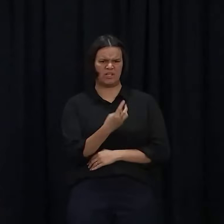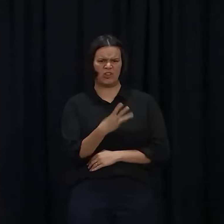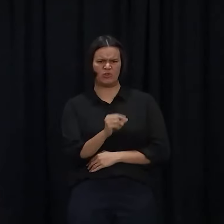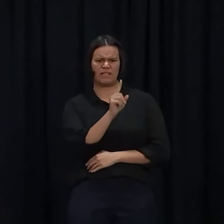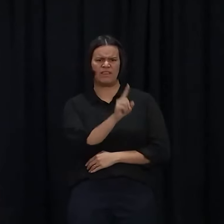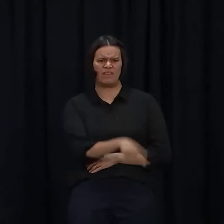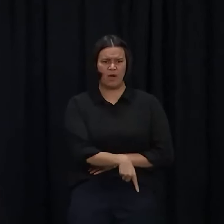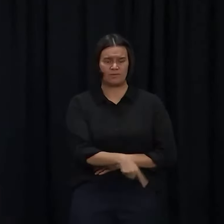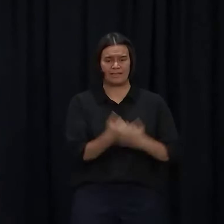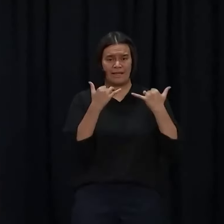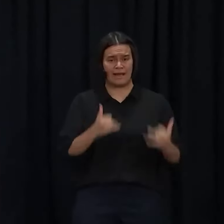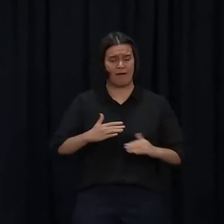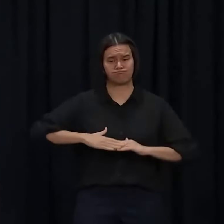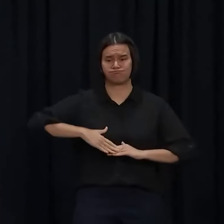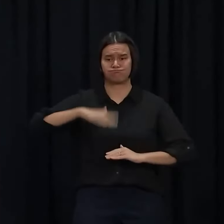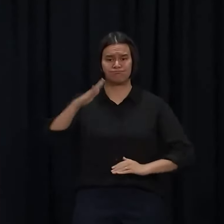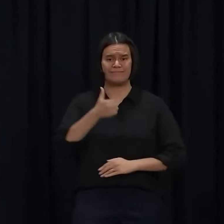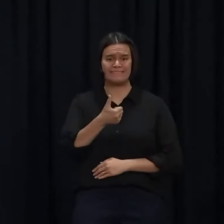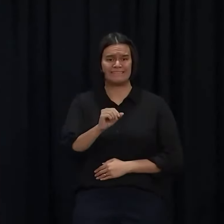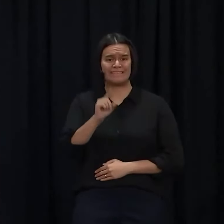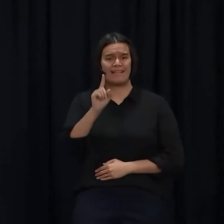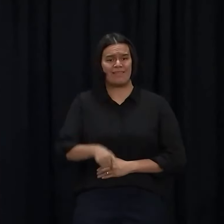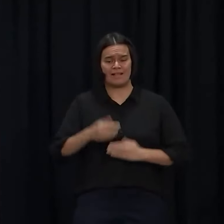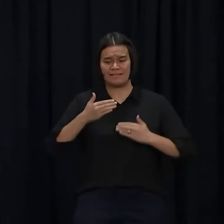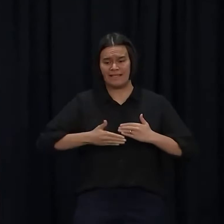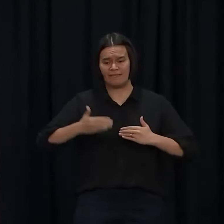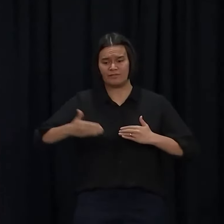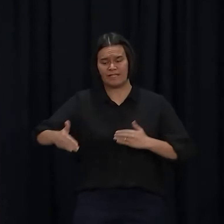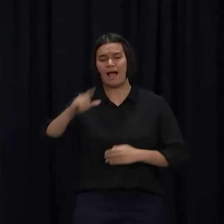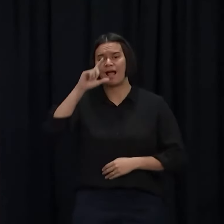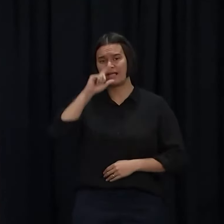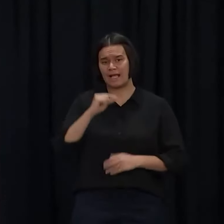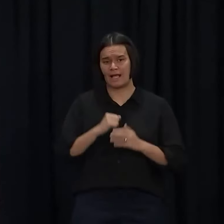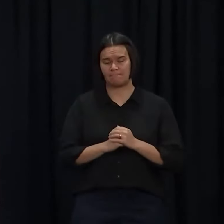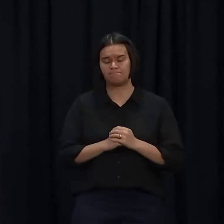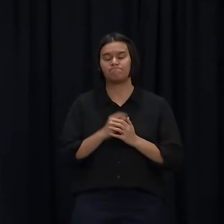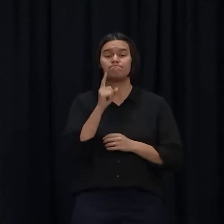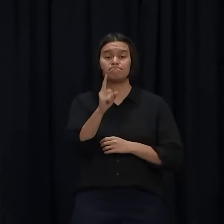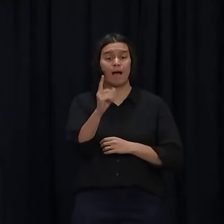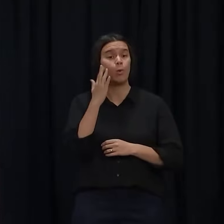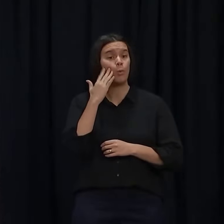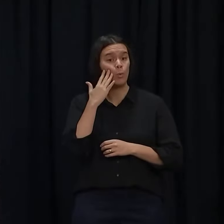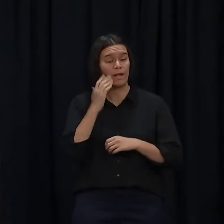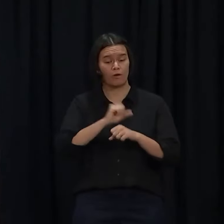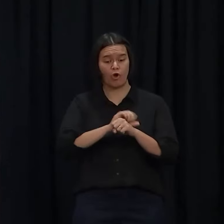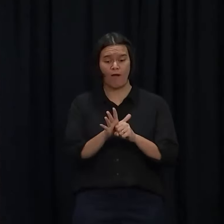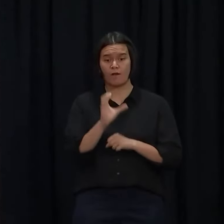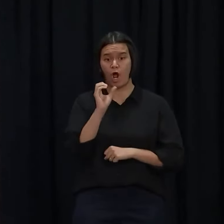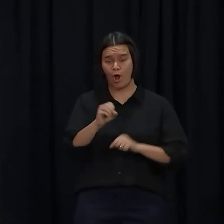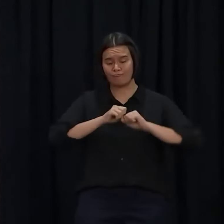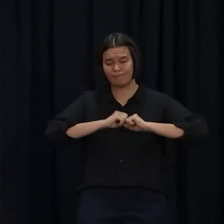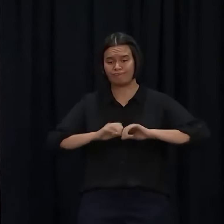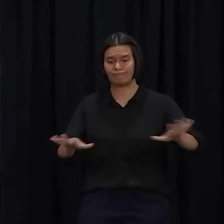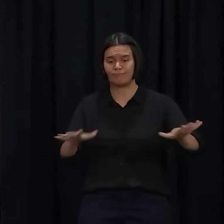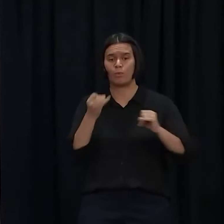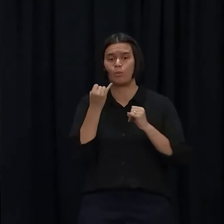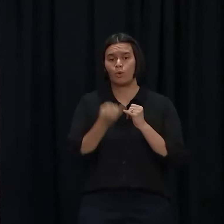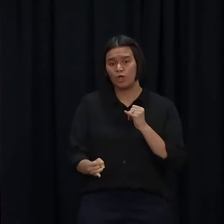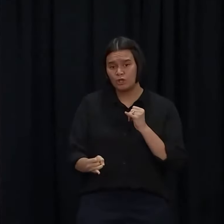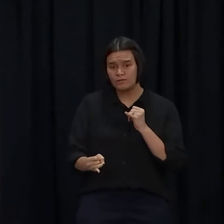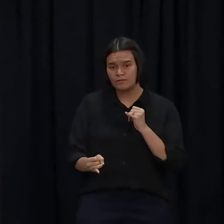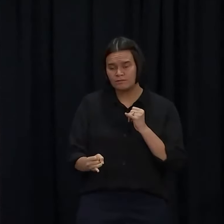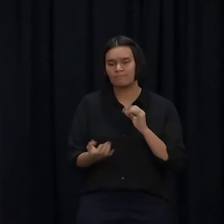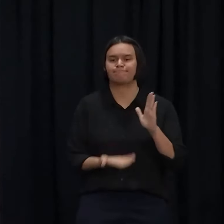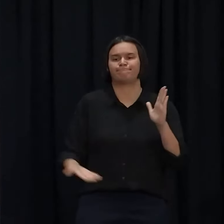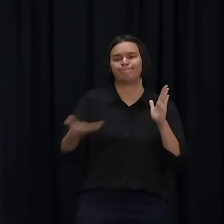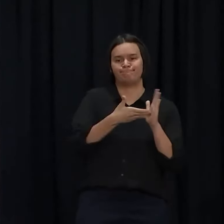day. That's what we will be doing in the early stages, but as cases grow, we will increase the use of rapid antigen tests, albeit